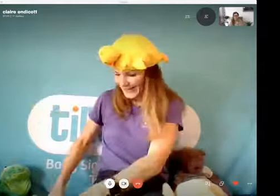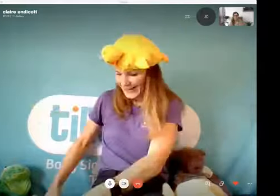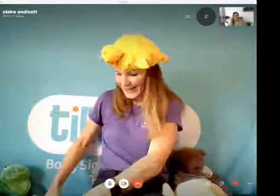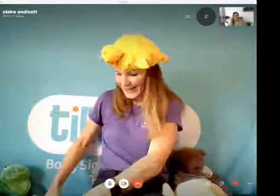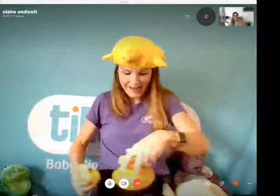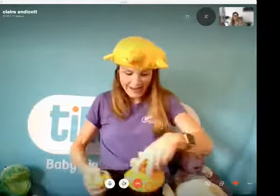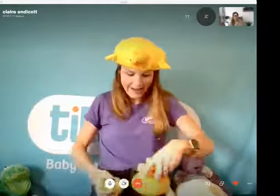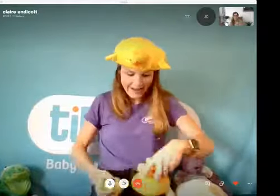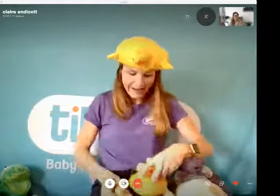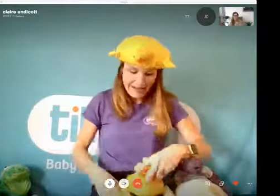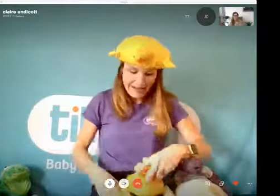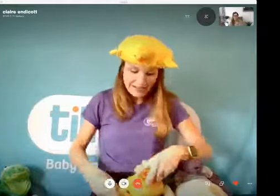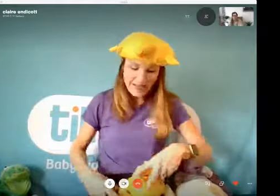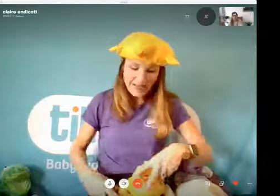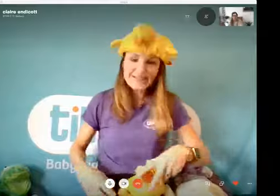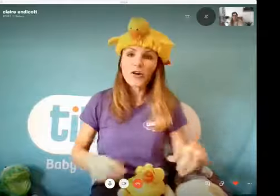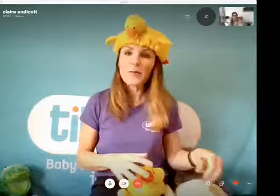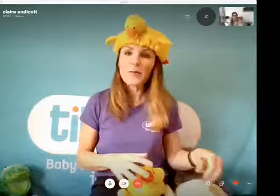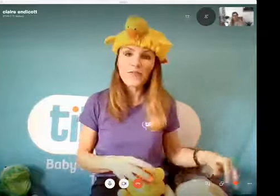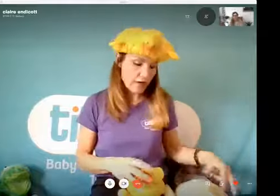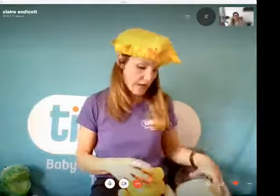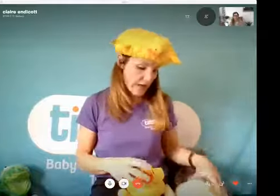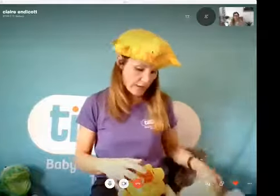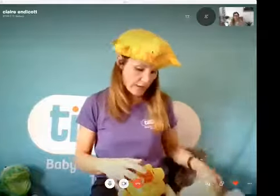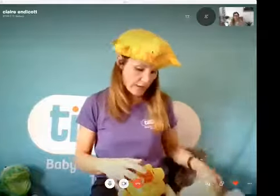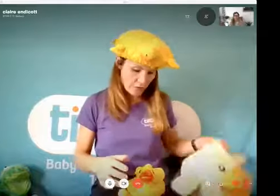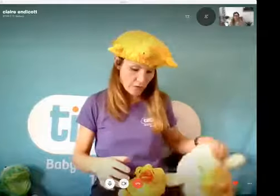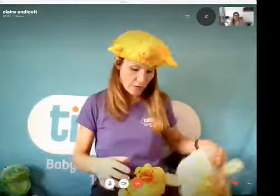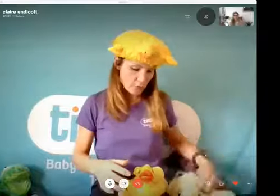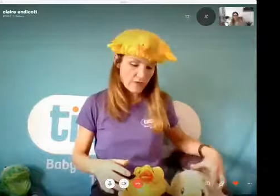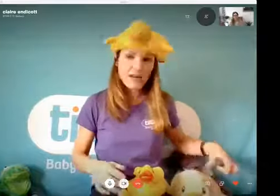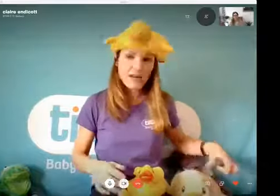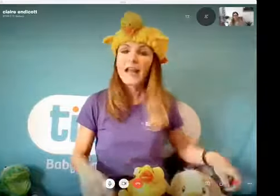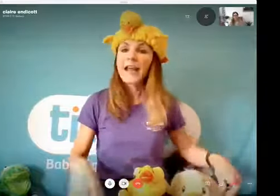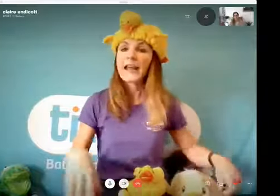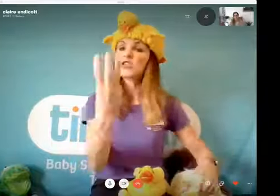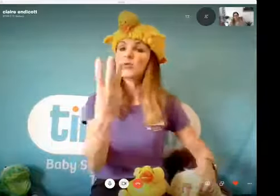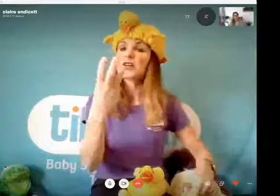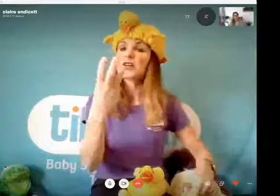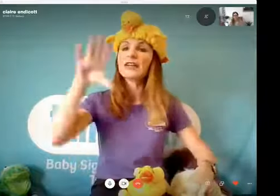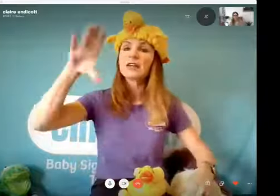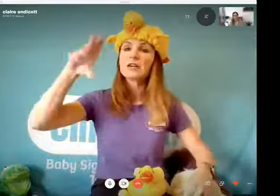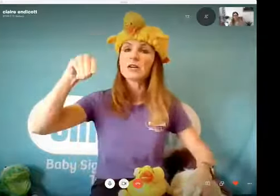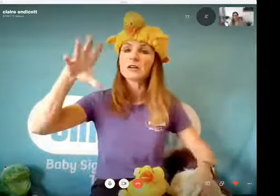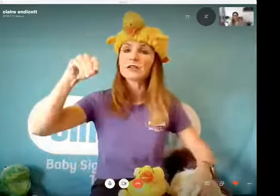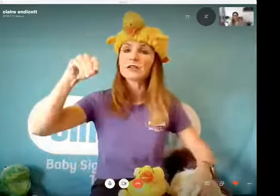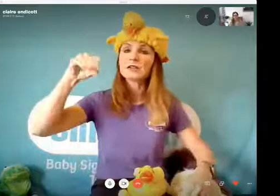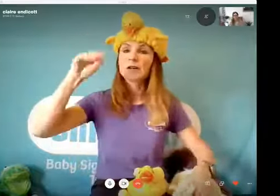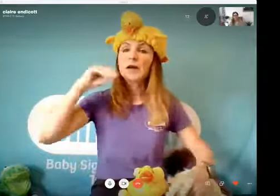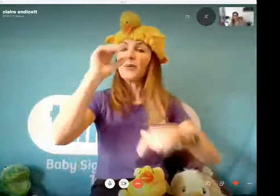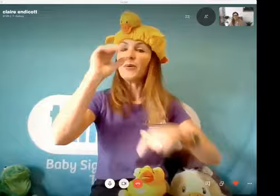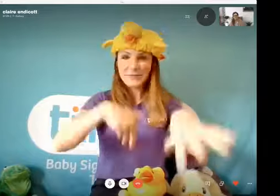Okay. So this song, you might have heard it. If not, don't worry. It goes, 3 little ducks went swimming one